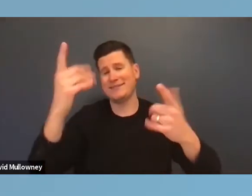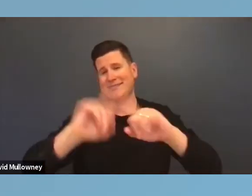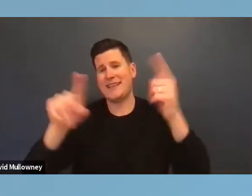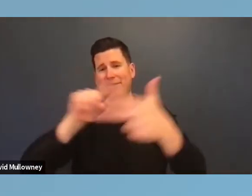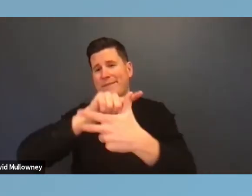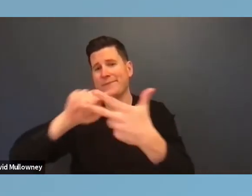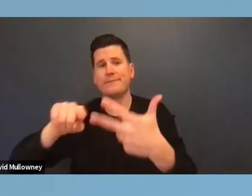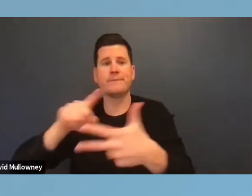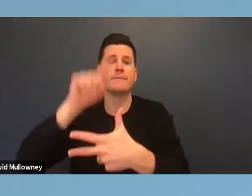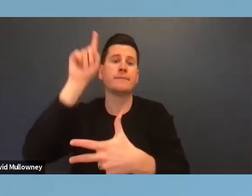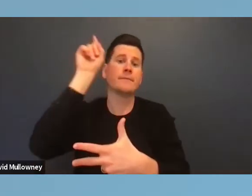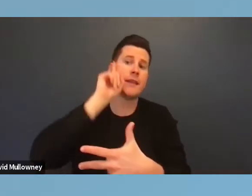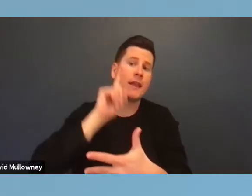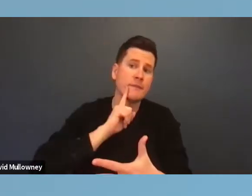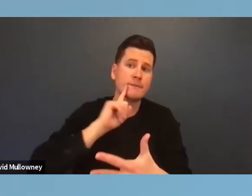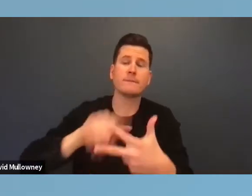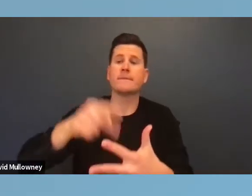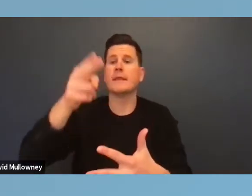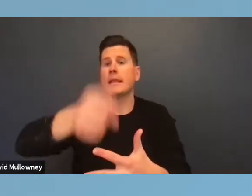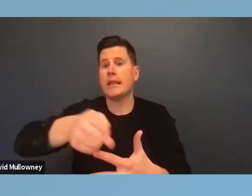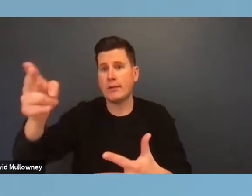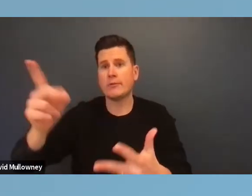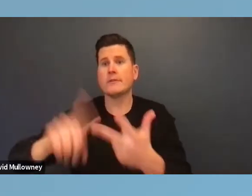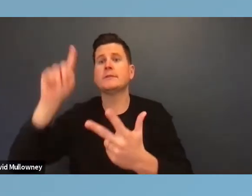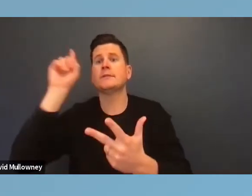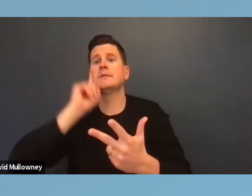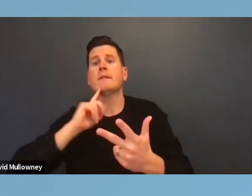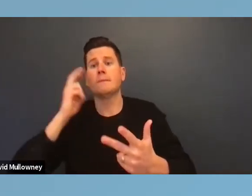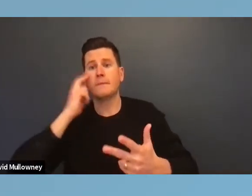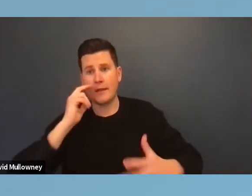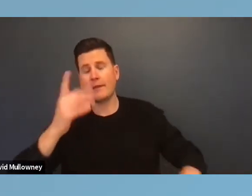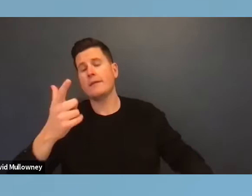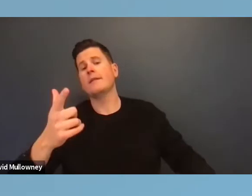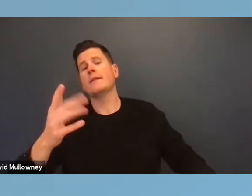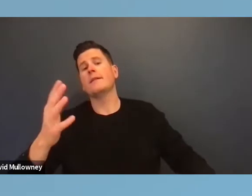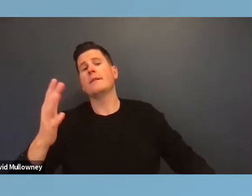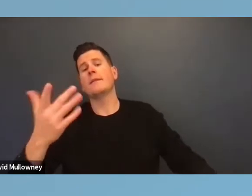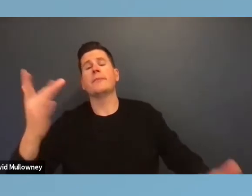Now, what is the difference between deaf, hard of hearing, and deaf blind?